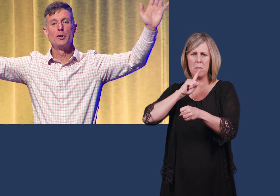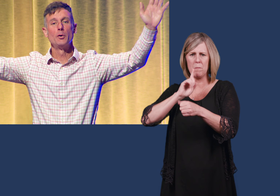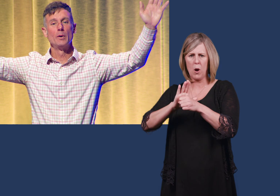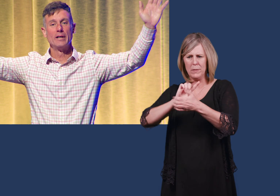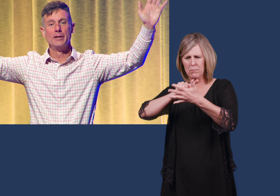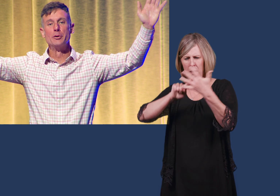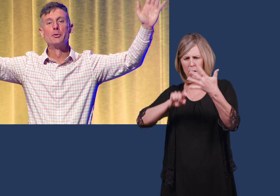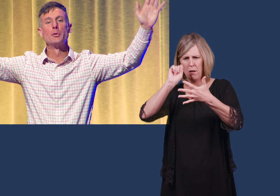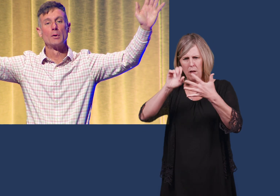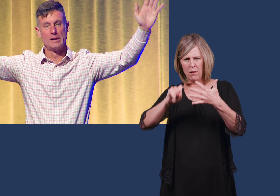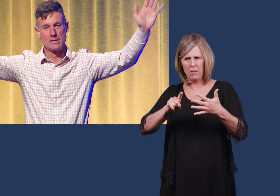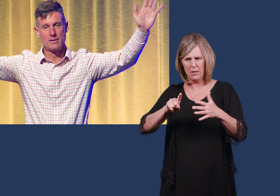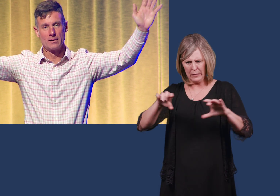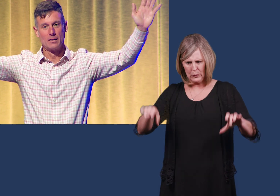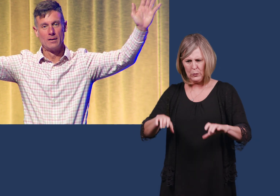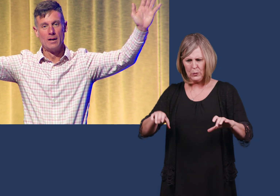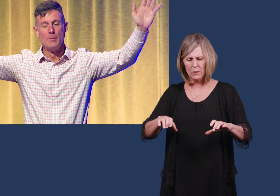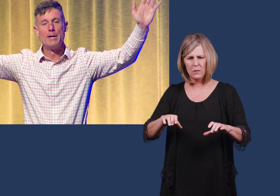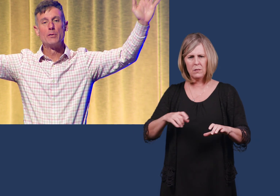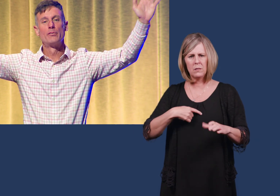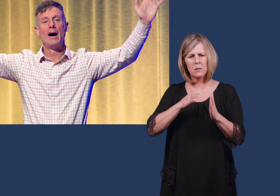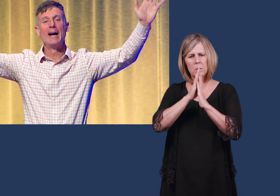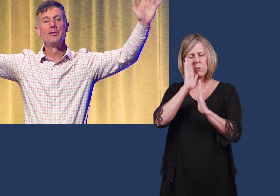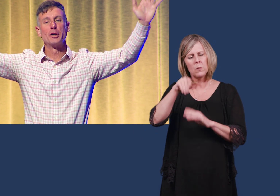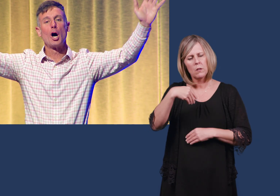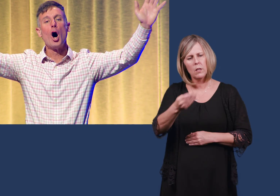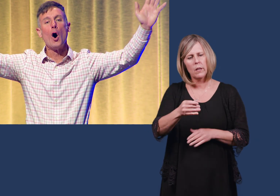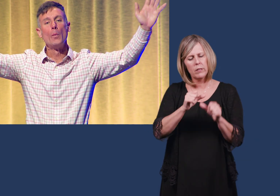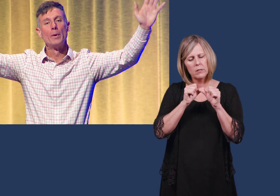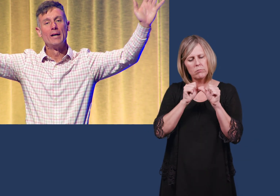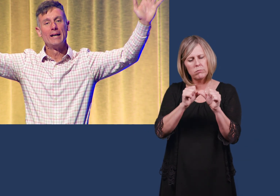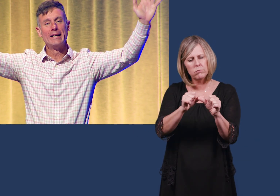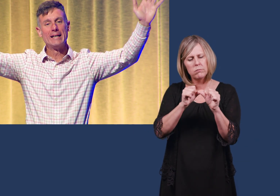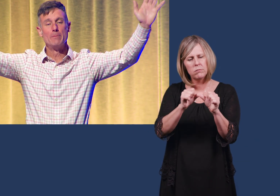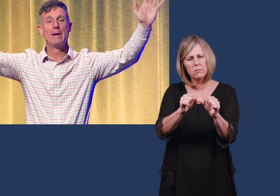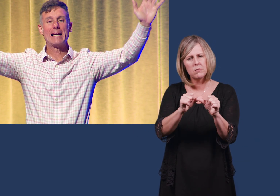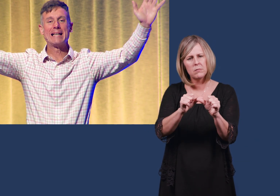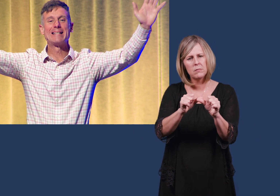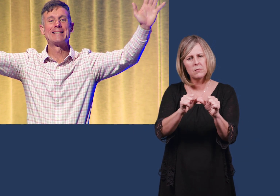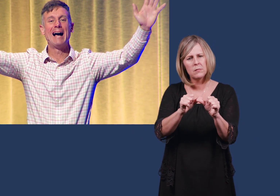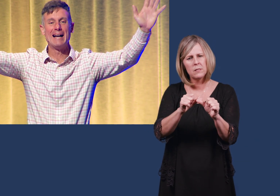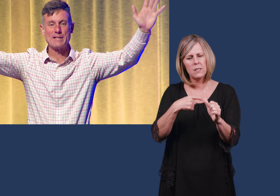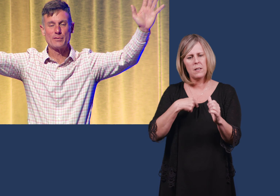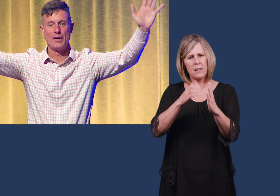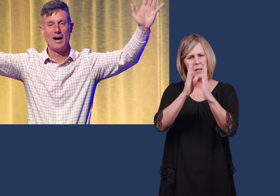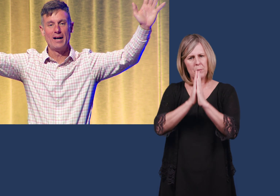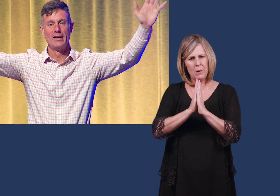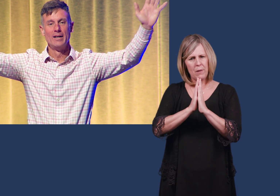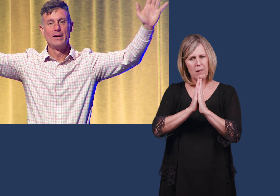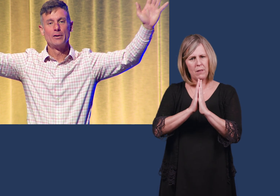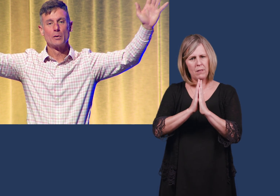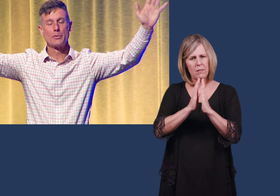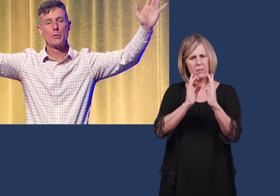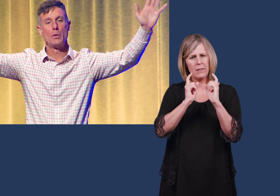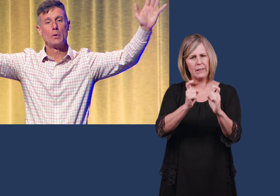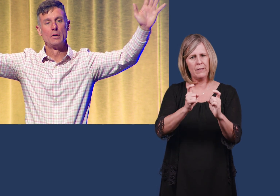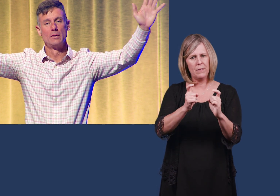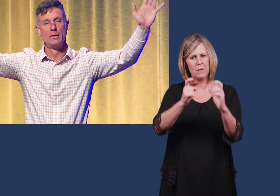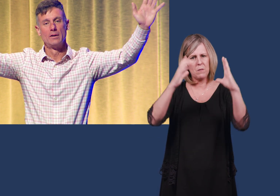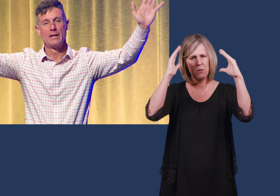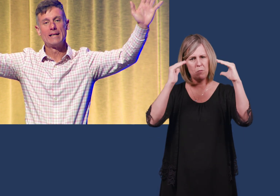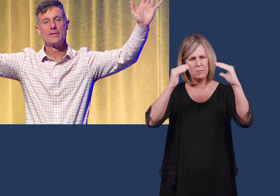give you endurance. May you find your hope in Him. May He satisfy your